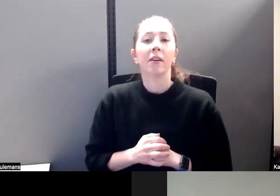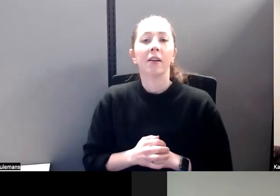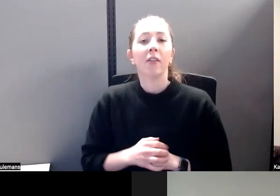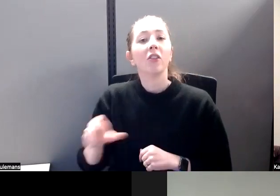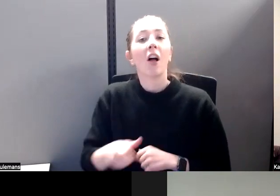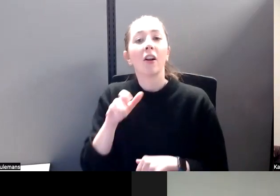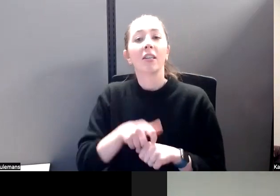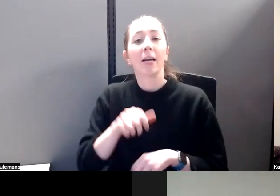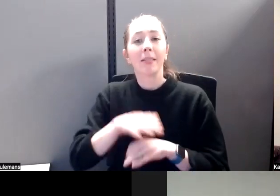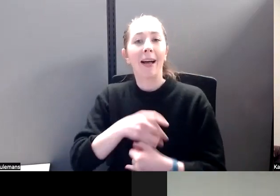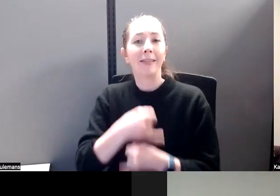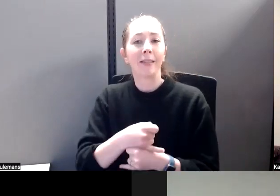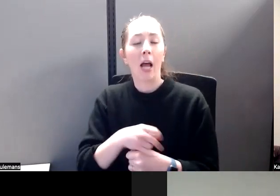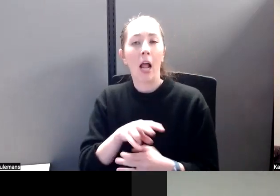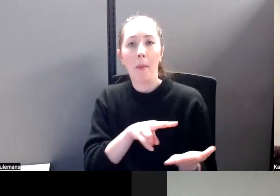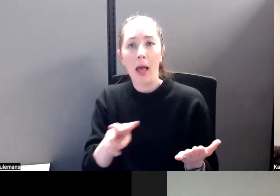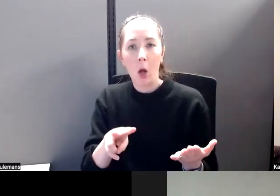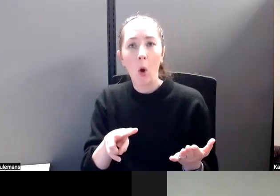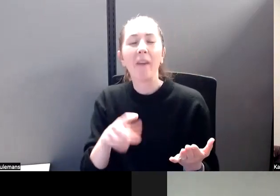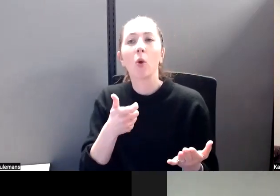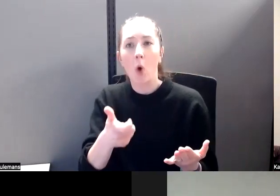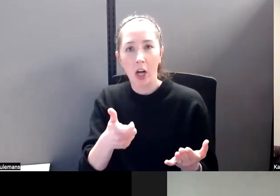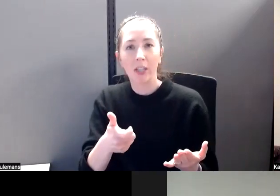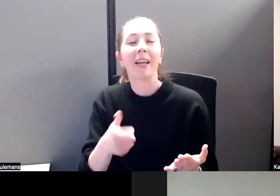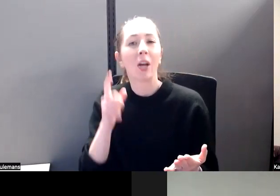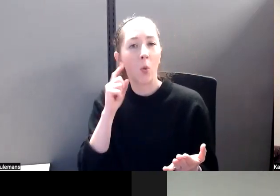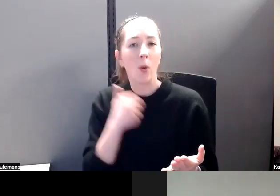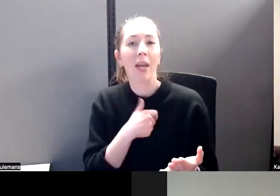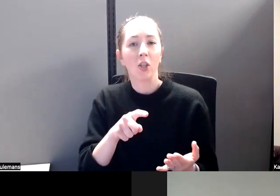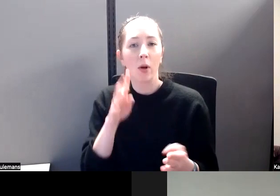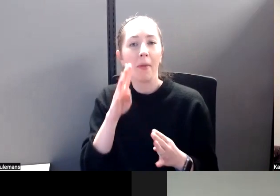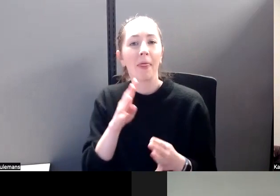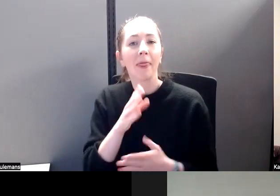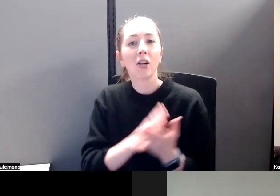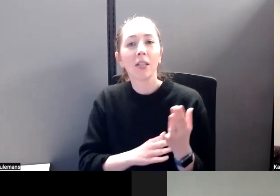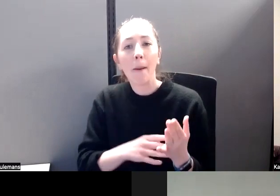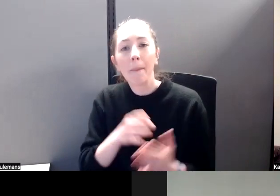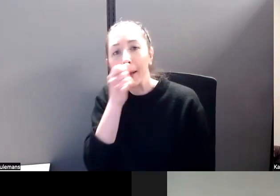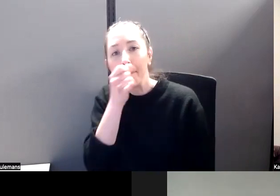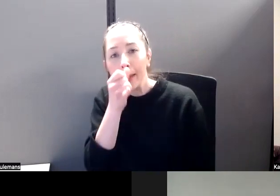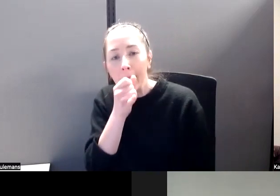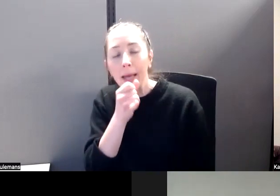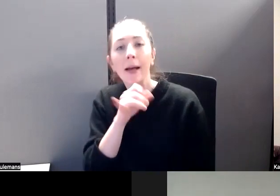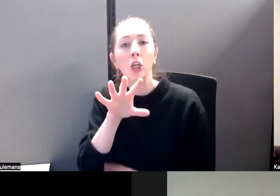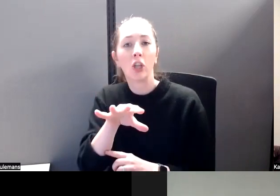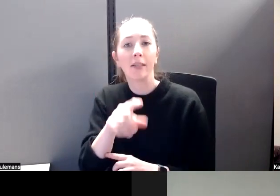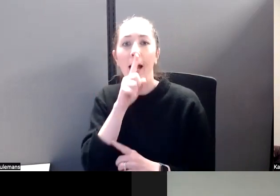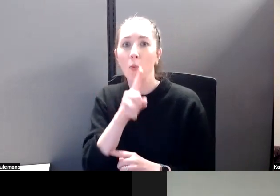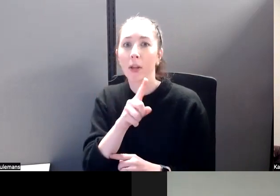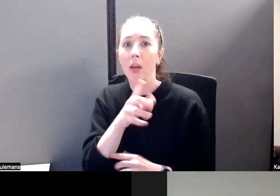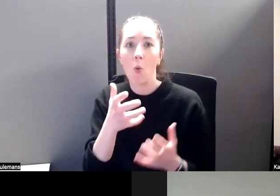watching the actors and I'm like, oh, you got to push in on this. Okay, we need to come up. There's a comedic shot that I was adamant on.